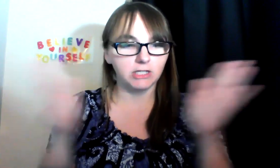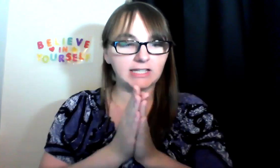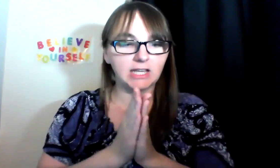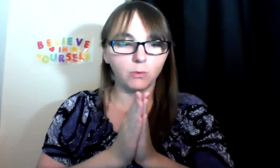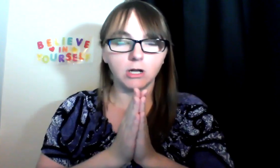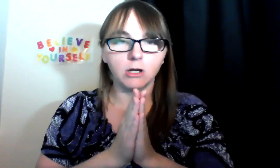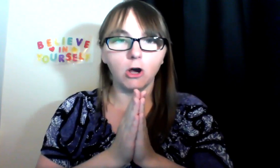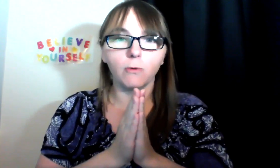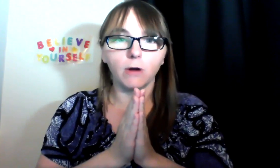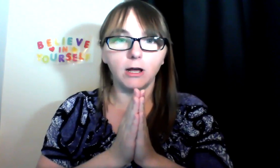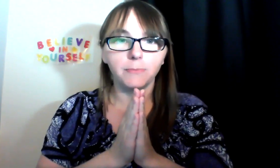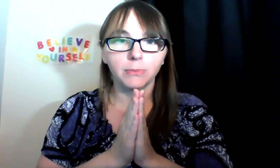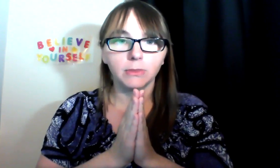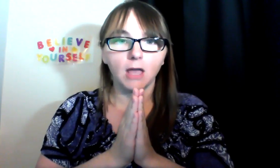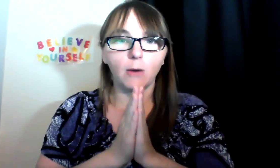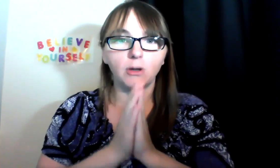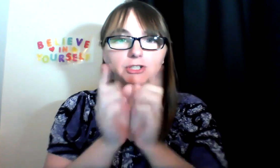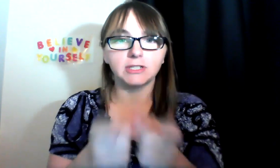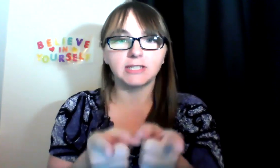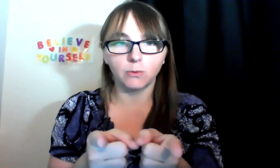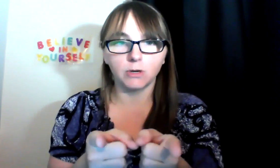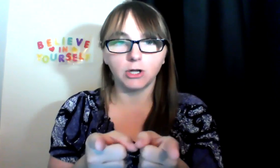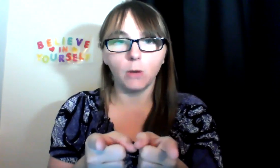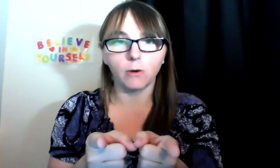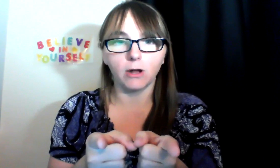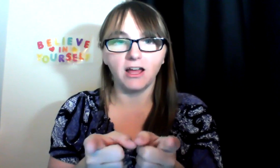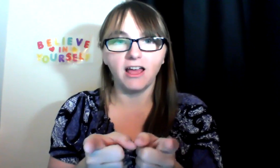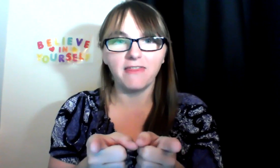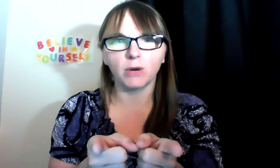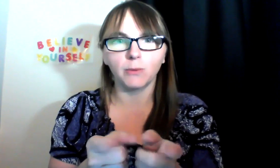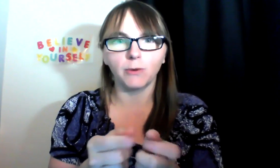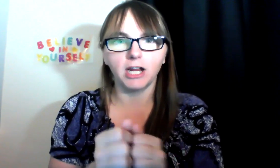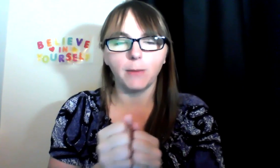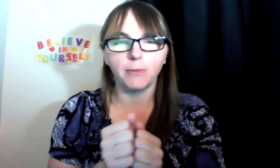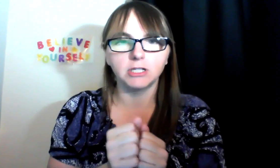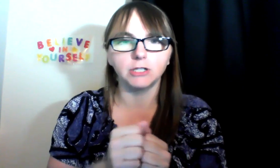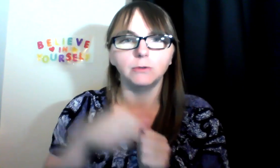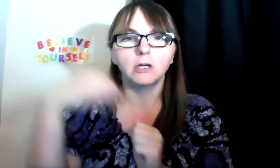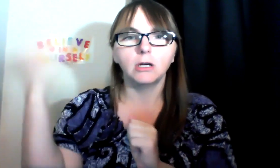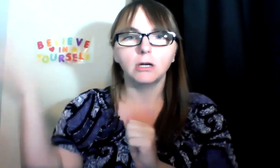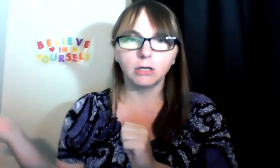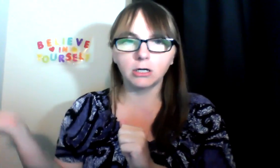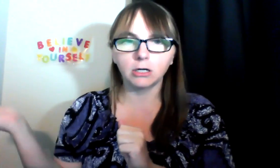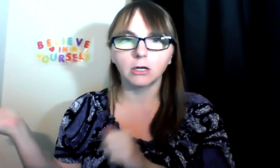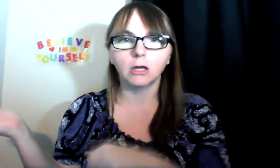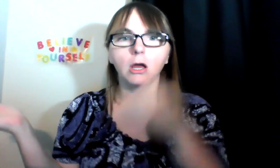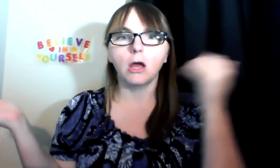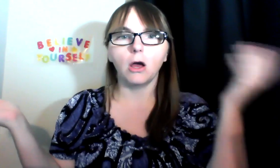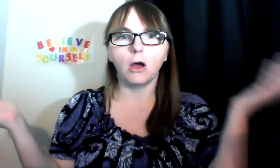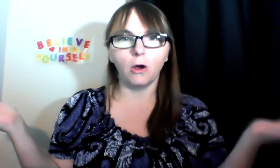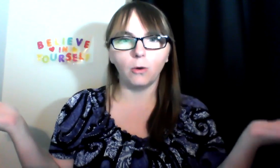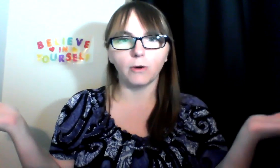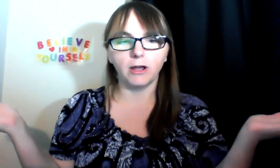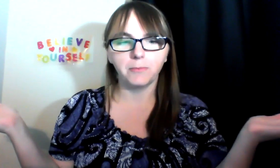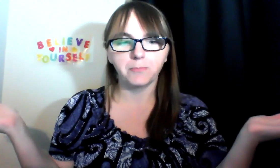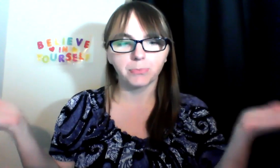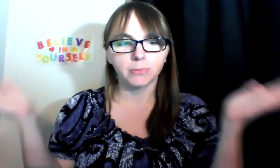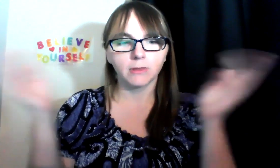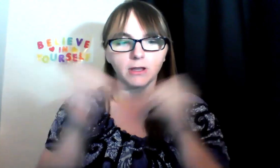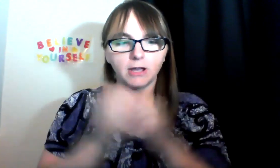if I say the word Cobra, I want you to say the word Cobra and then we're going to break it up into Cobra. Okay.